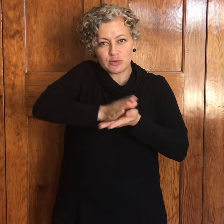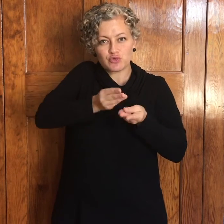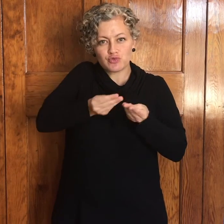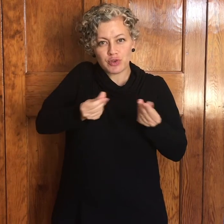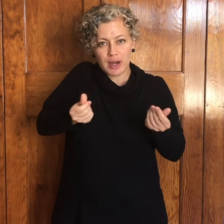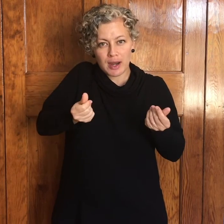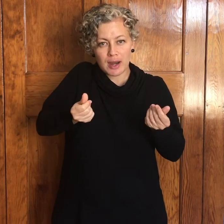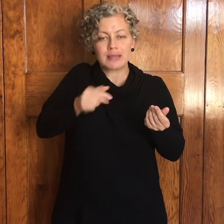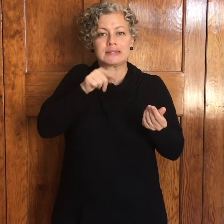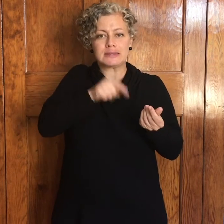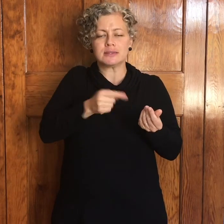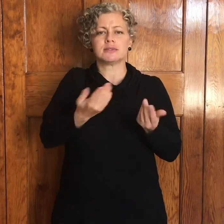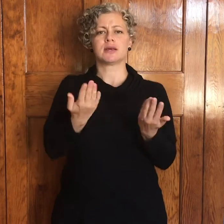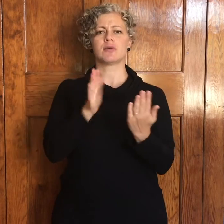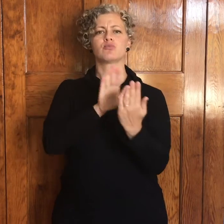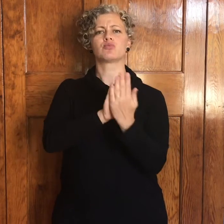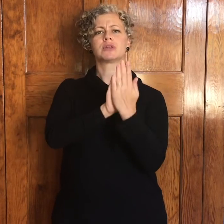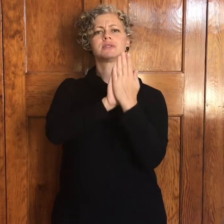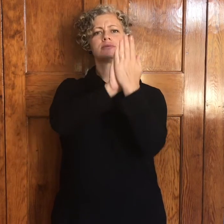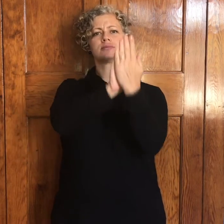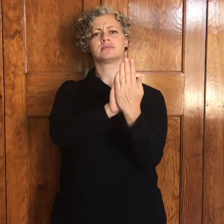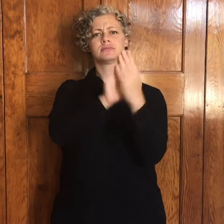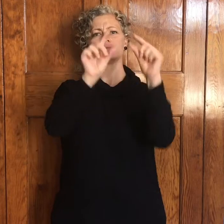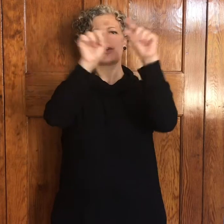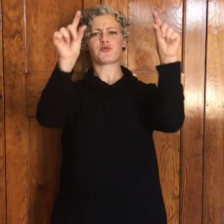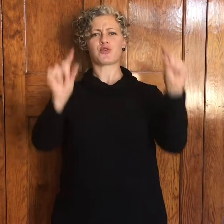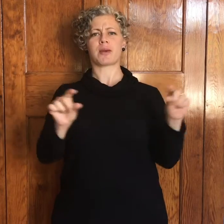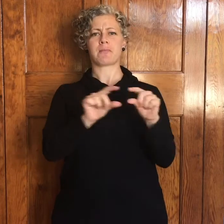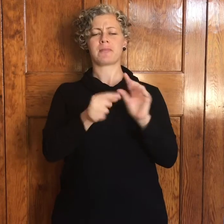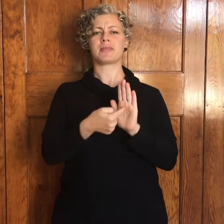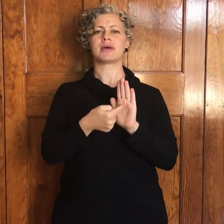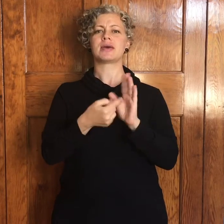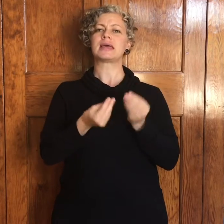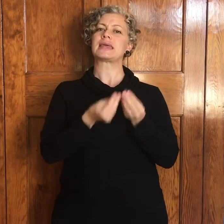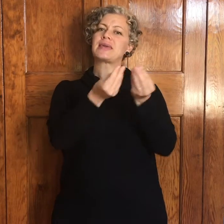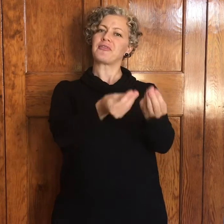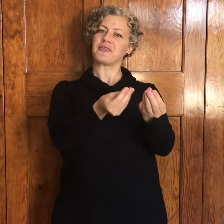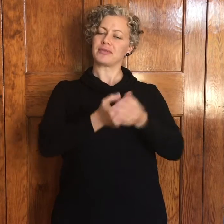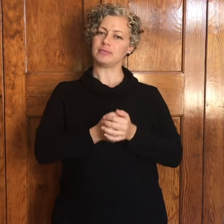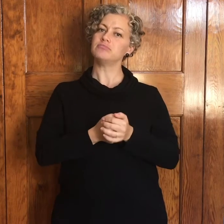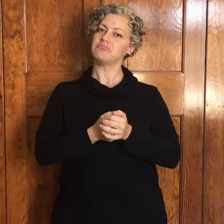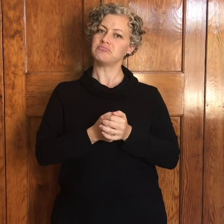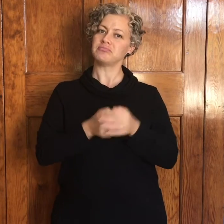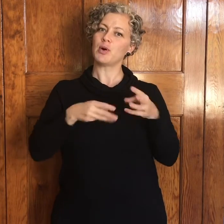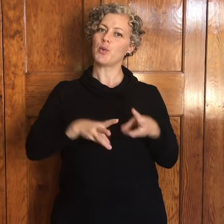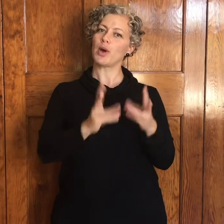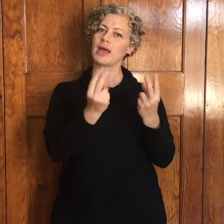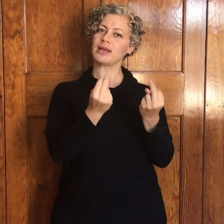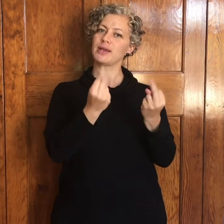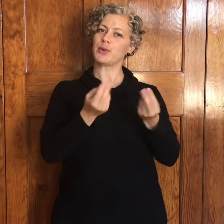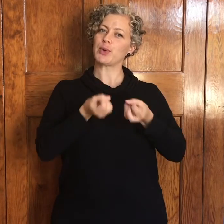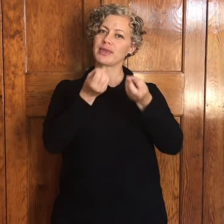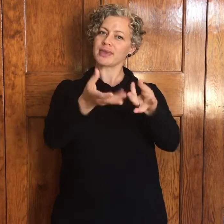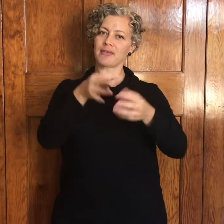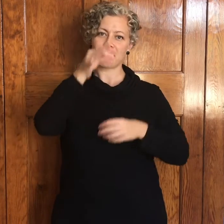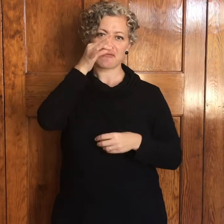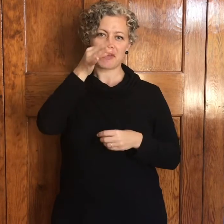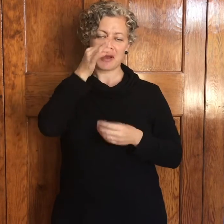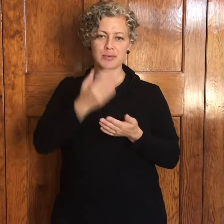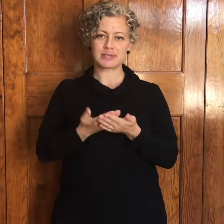A new way to give flowers. Framed pressed flowers is a pretty artistic gift